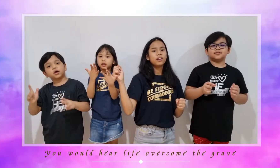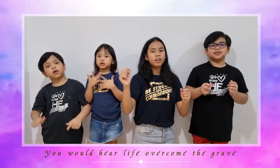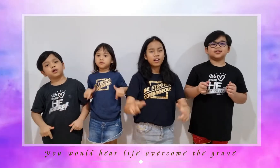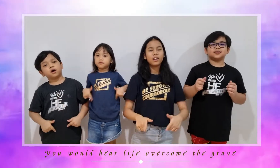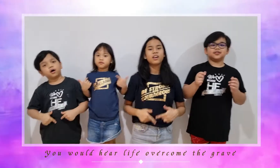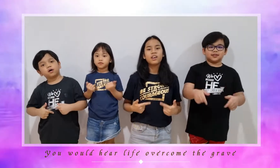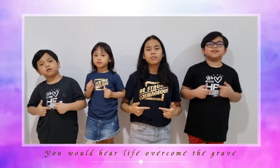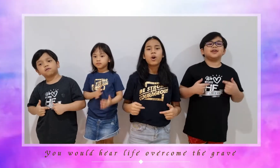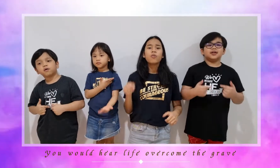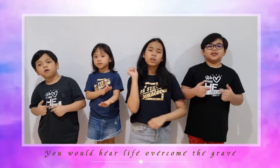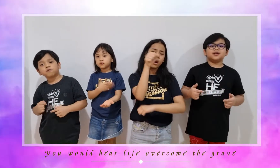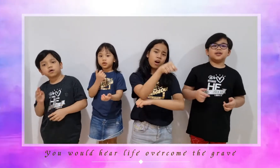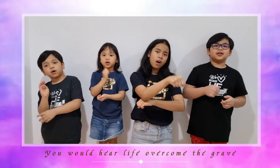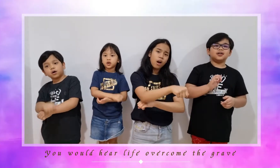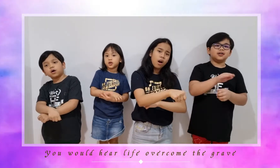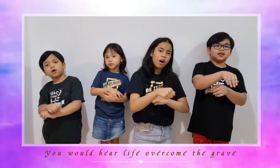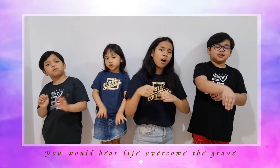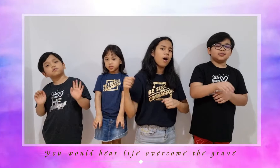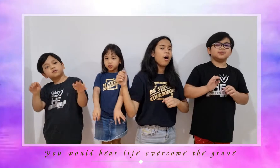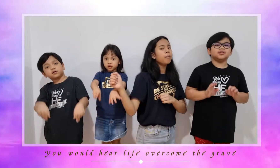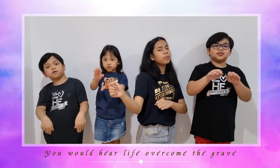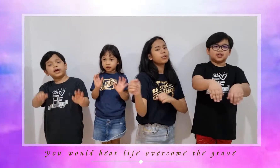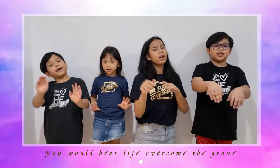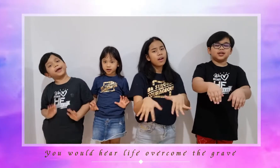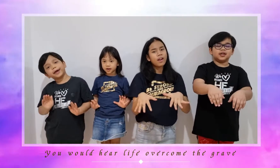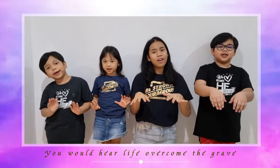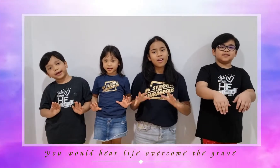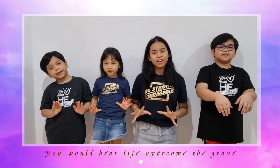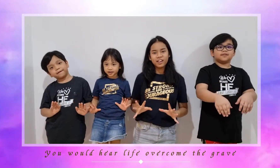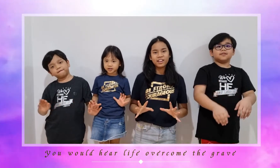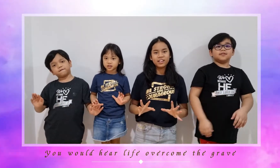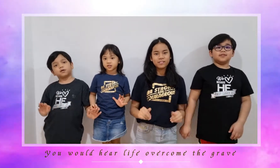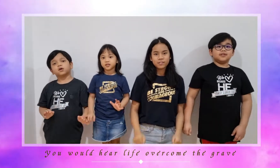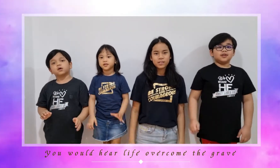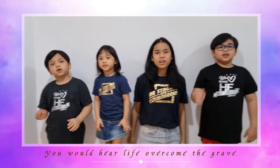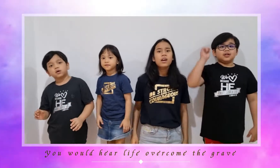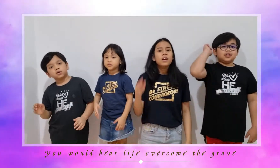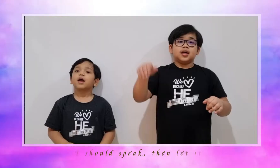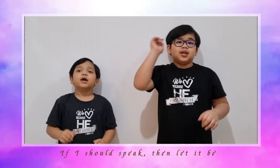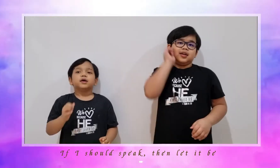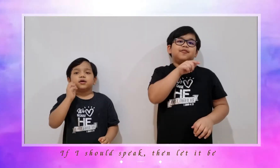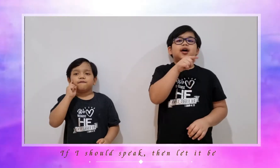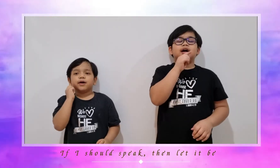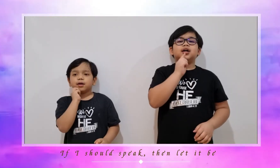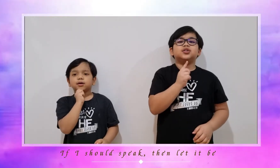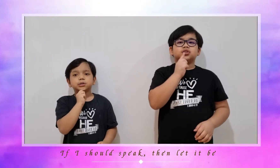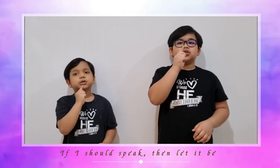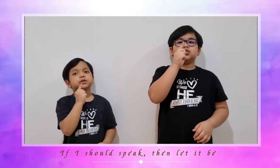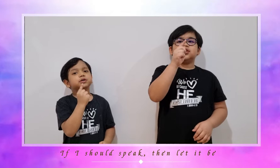life Overcome the grave If I should